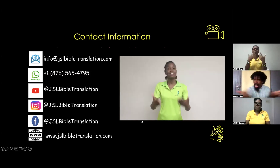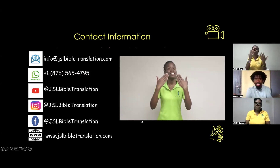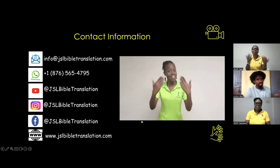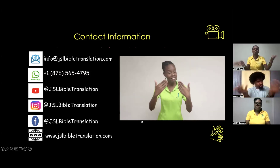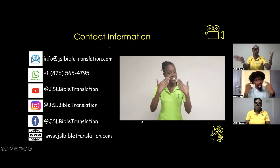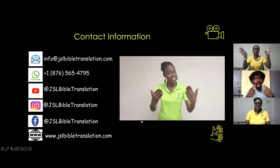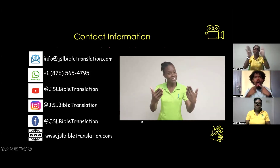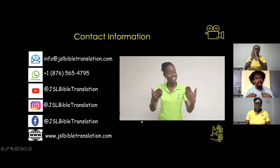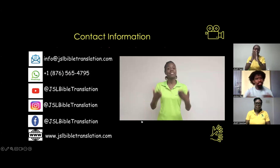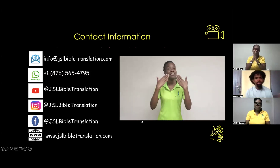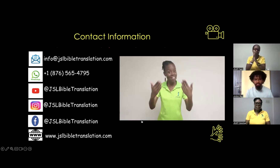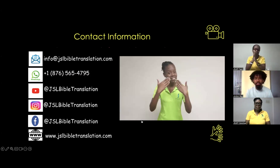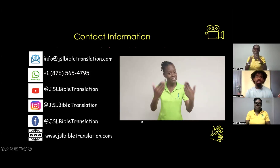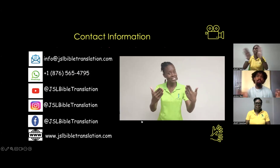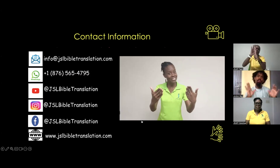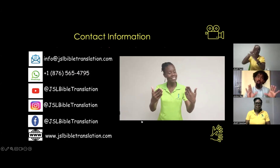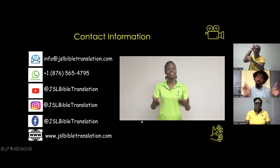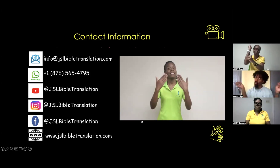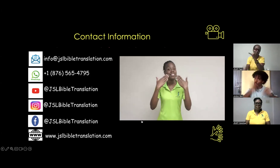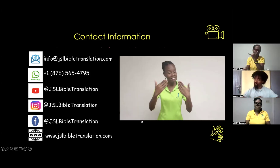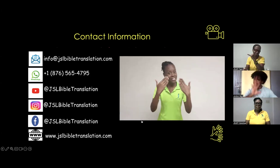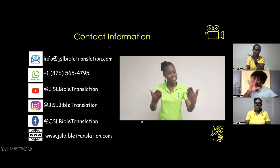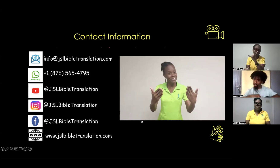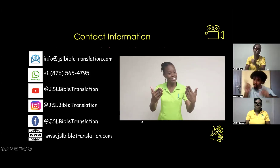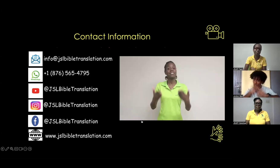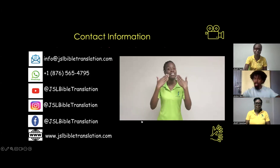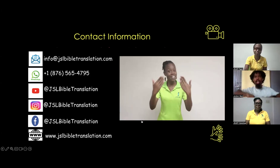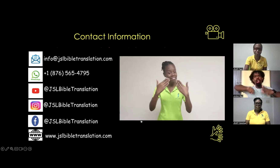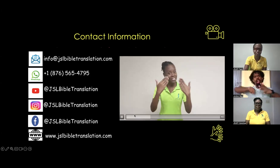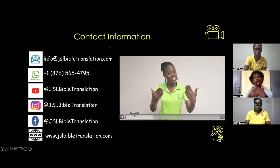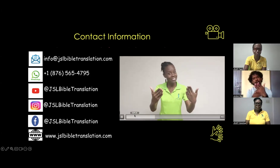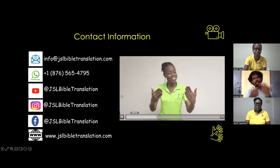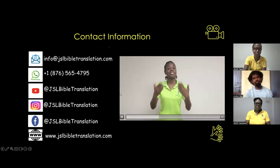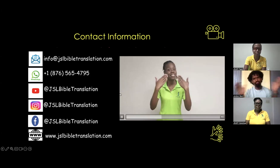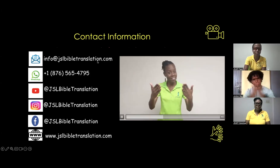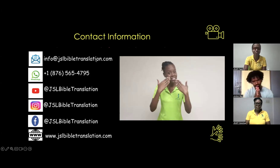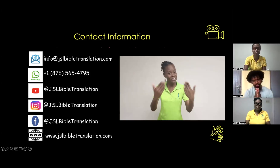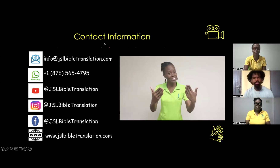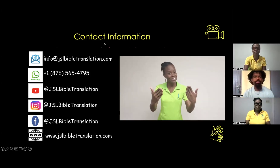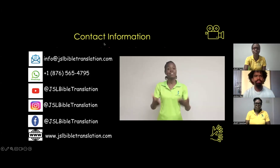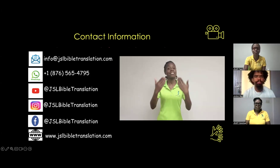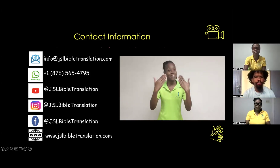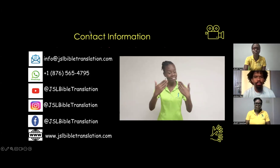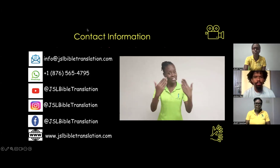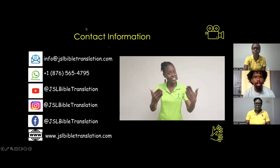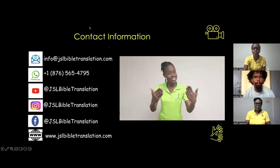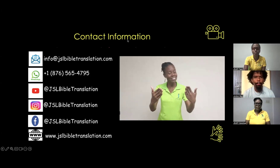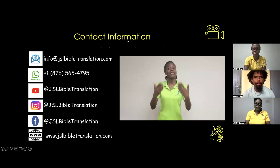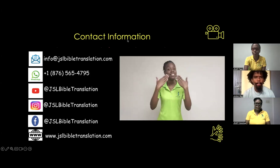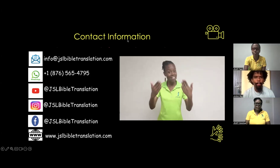to be explained, and then we'll close in prayer at the end. Okay? So any